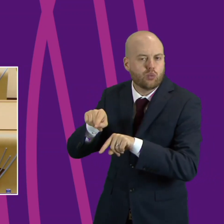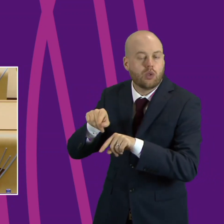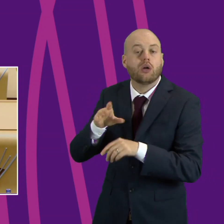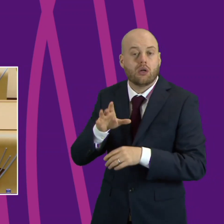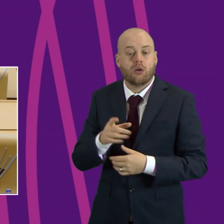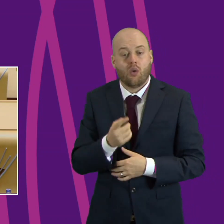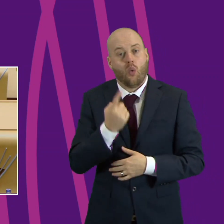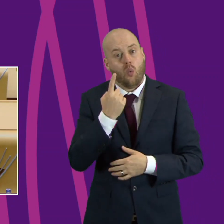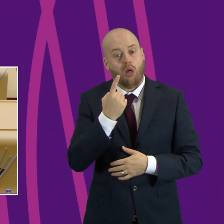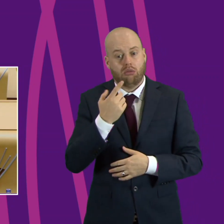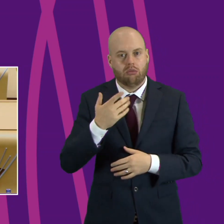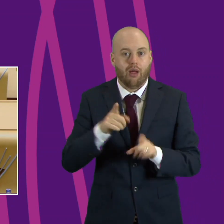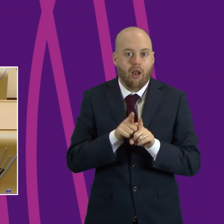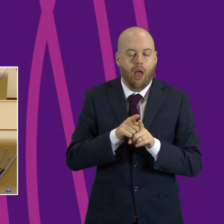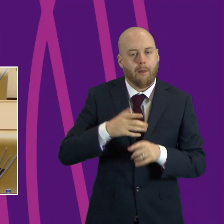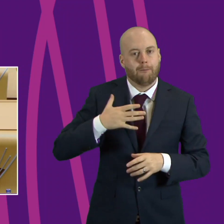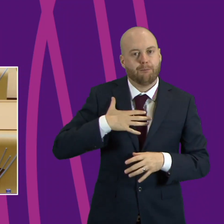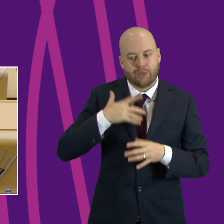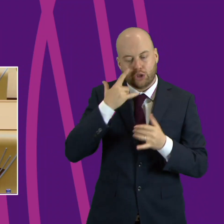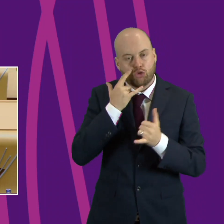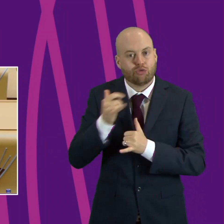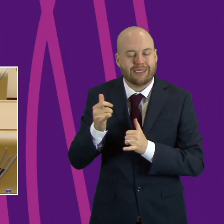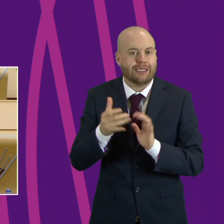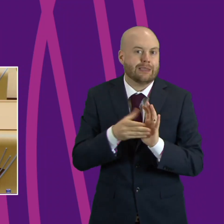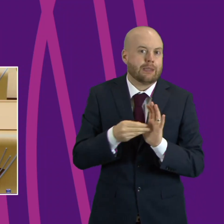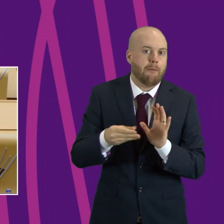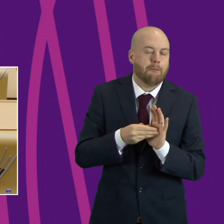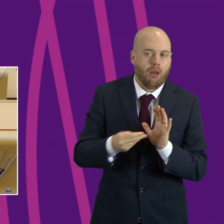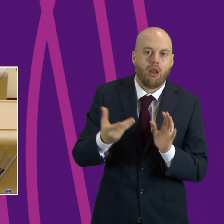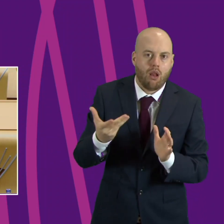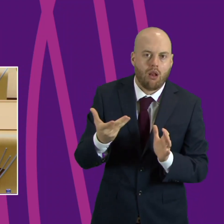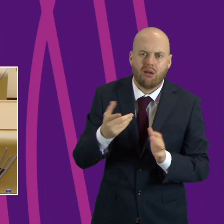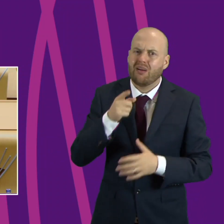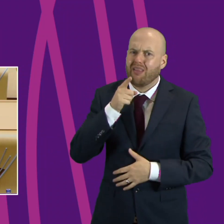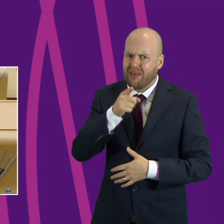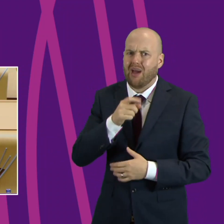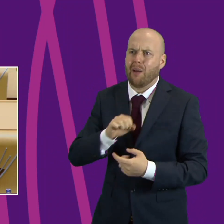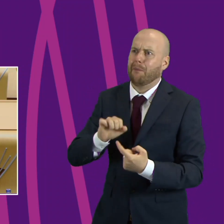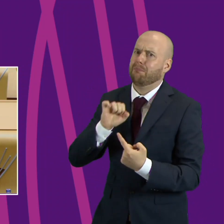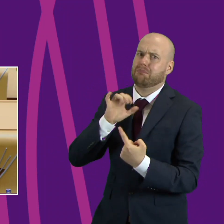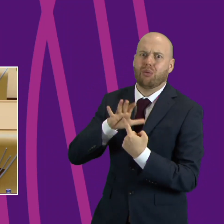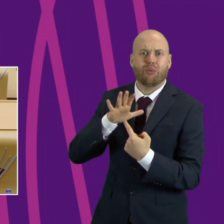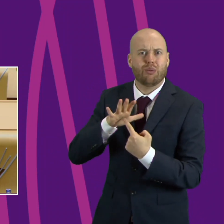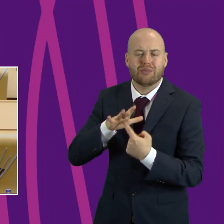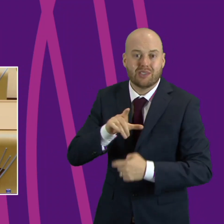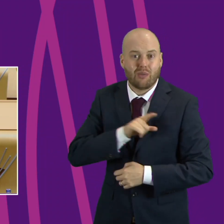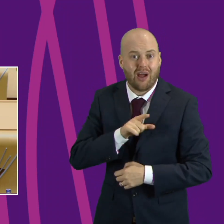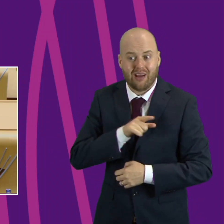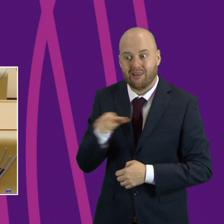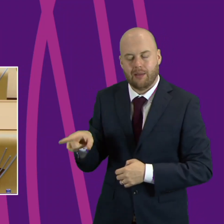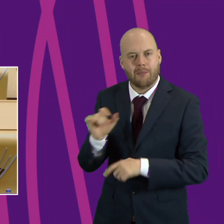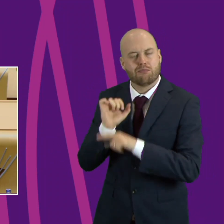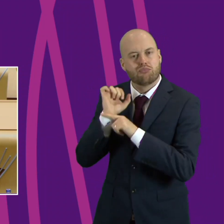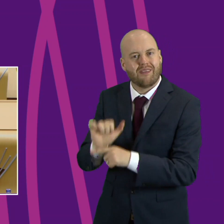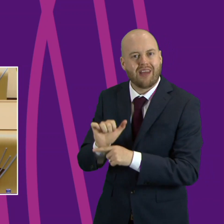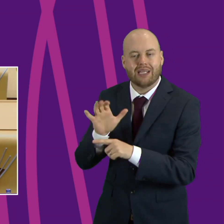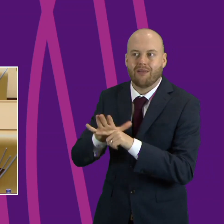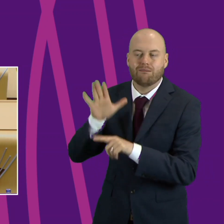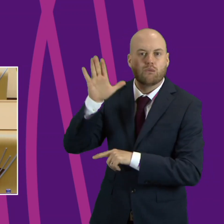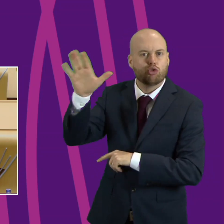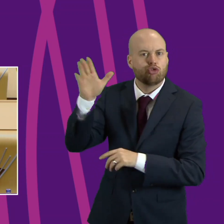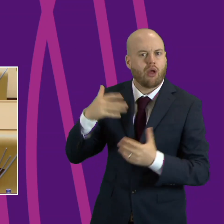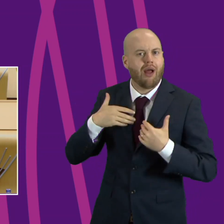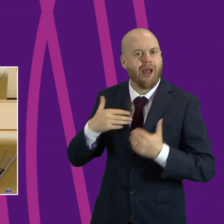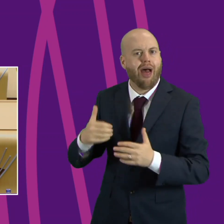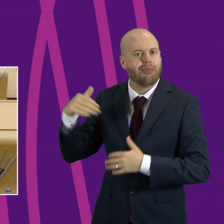in particular are of a very important preventative health area, in the area of cancer